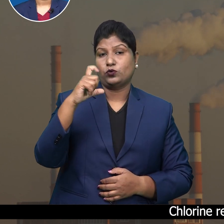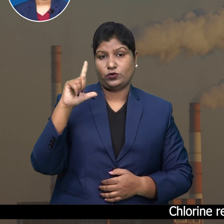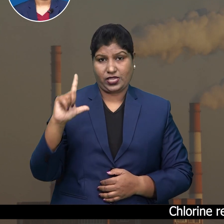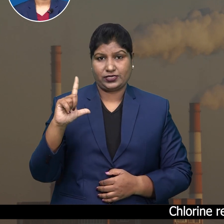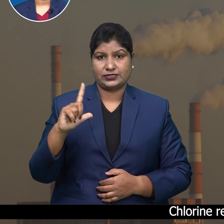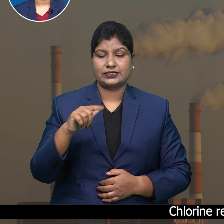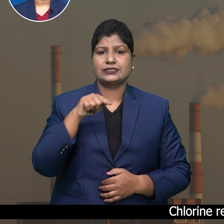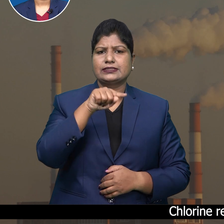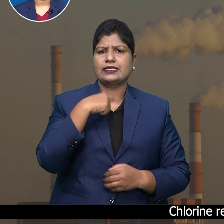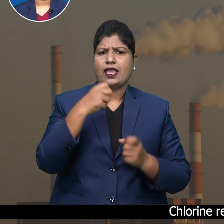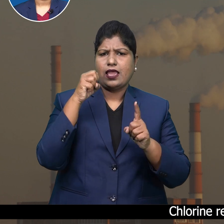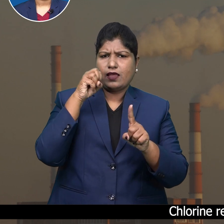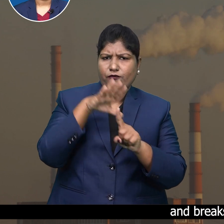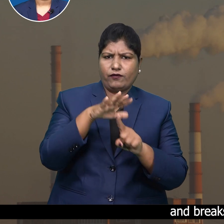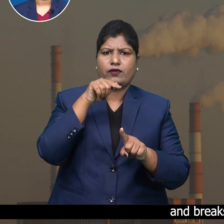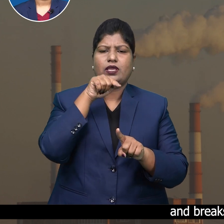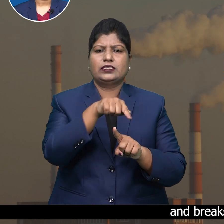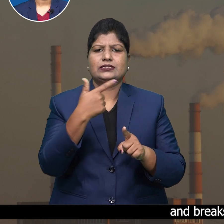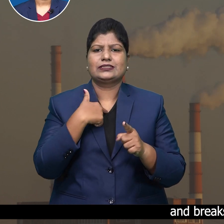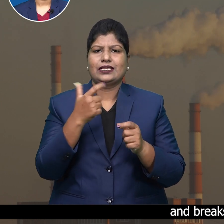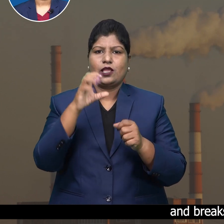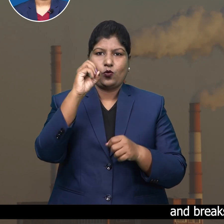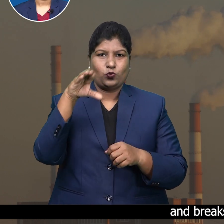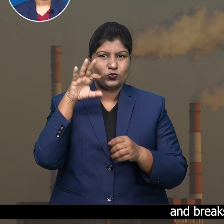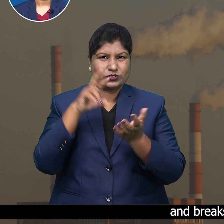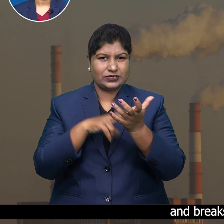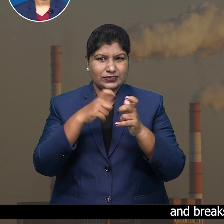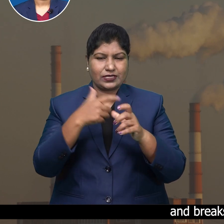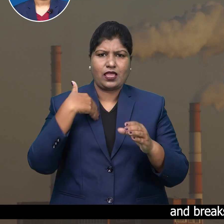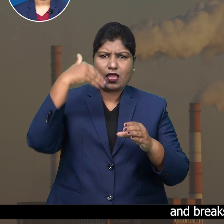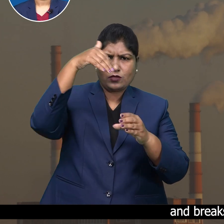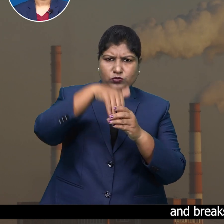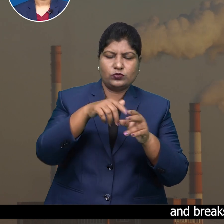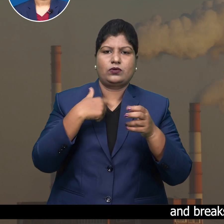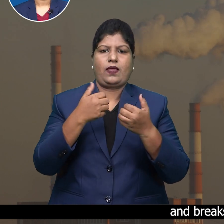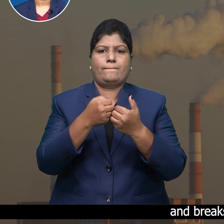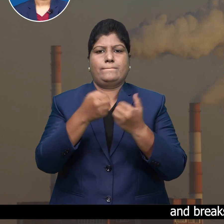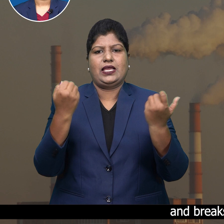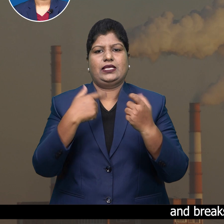Chlorine reacts with ozone and breaks it into oxygen.